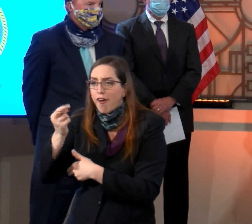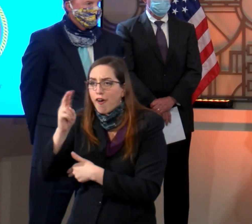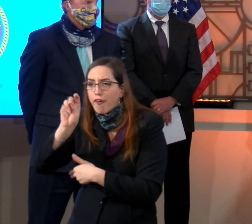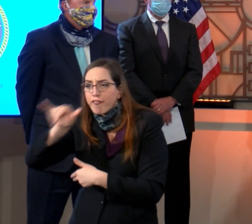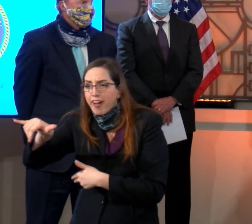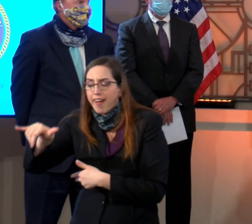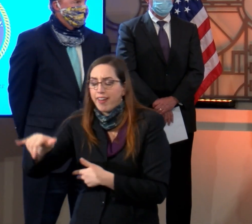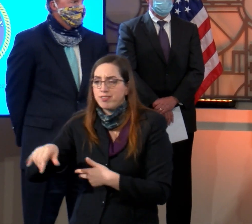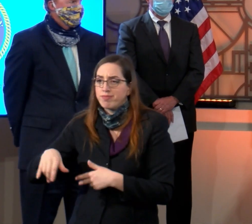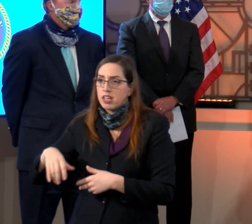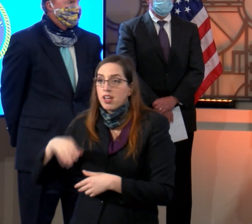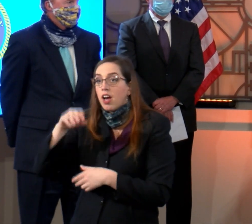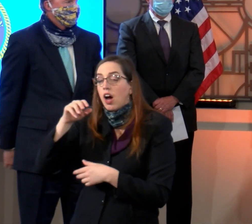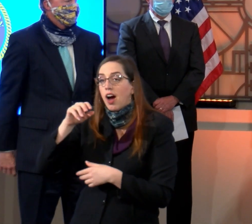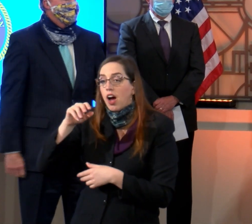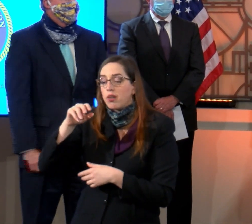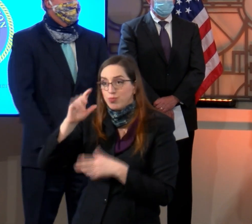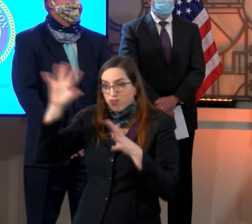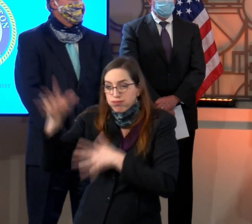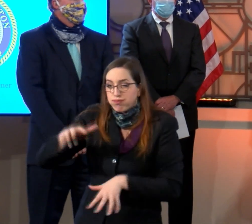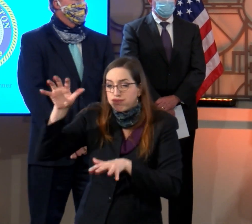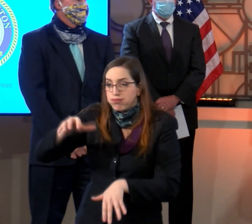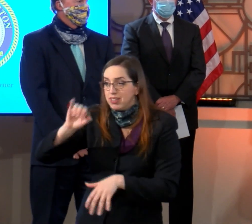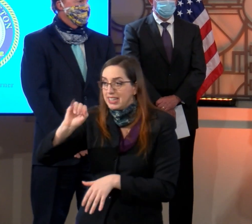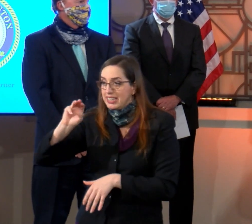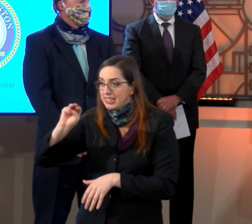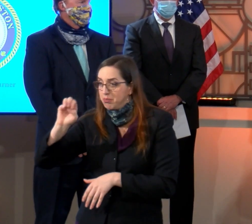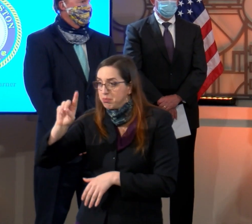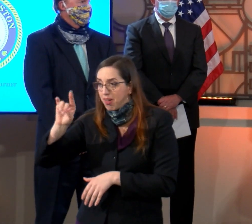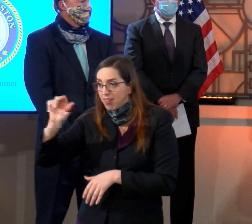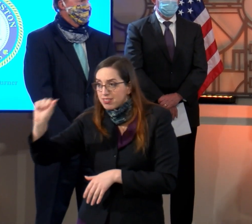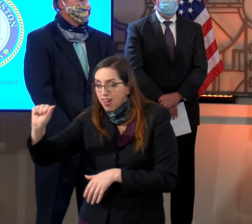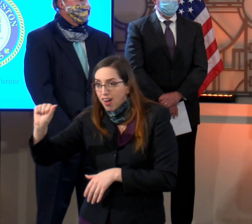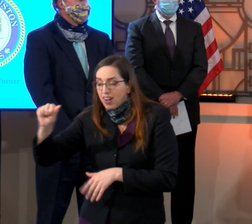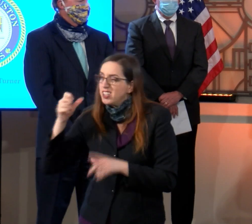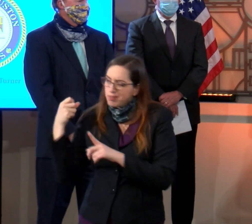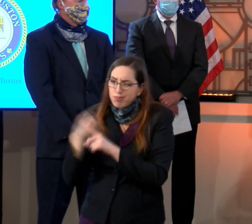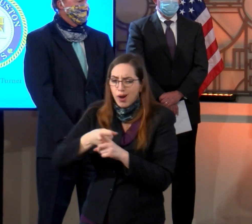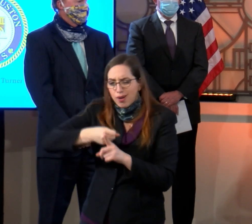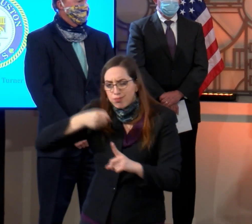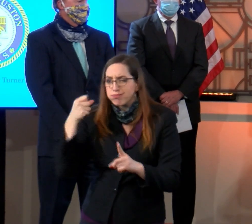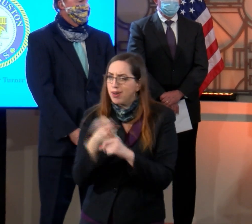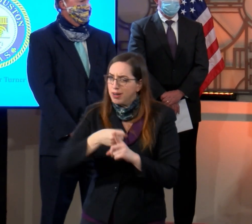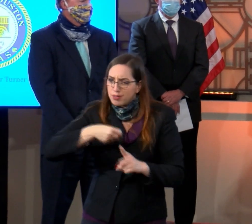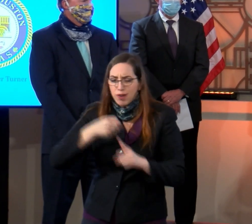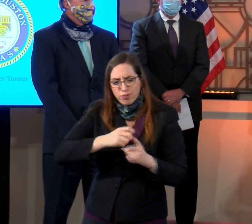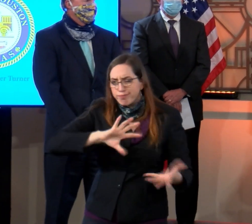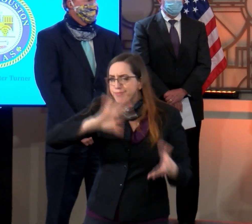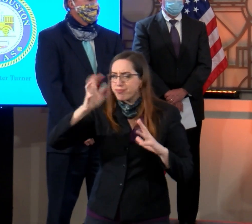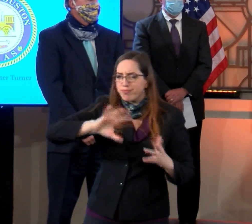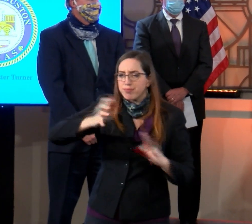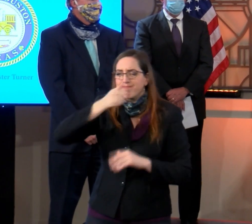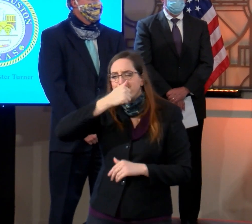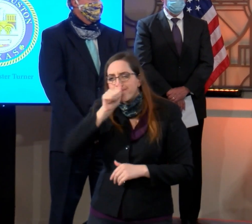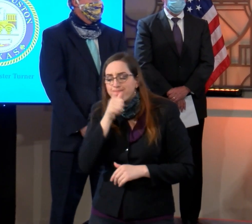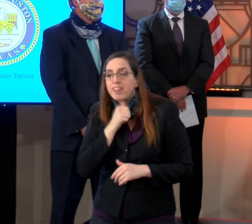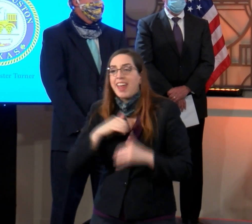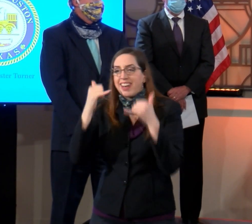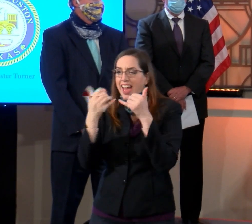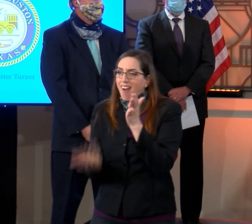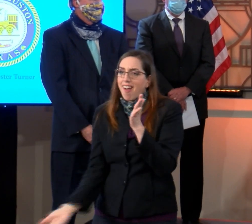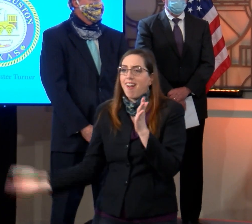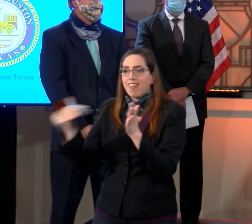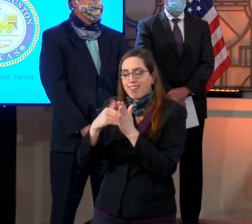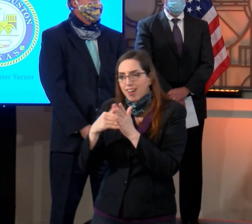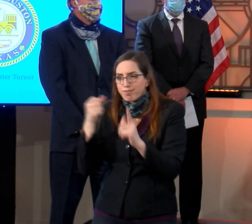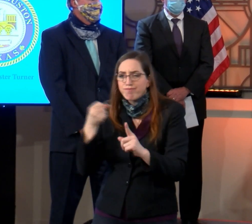through Tropical Storm Imelda. And now they're dealing with this virus. And the reality is, as much